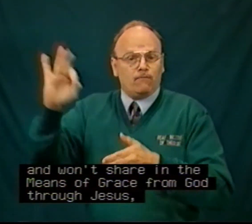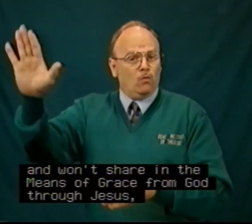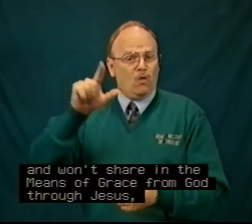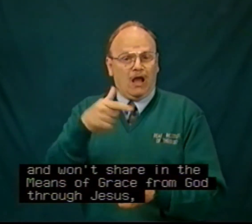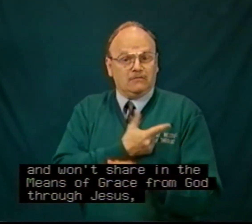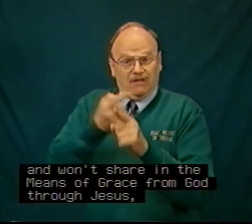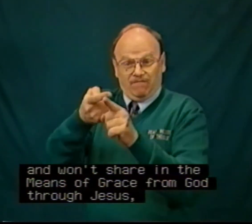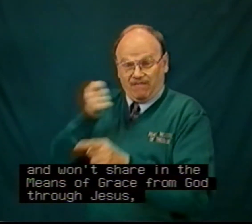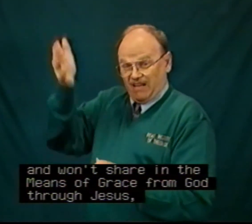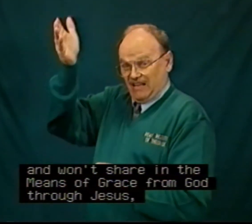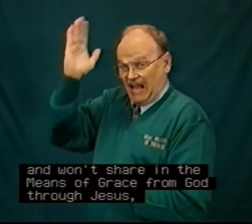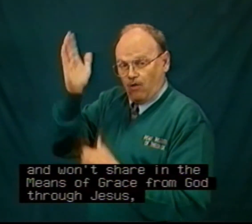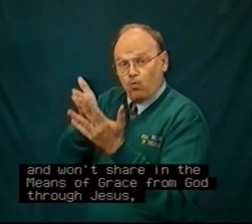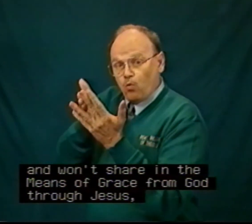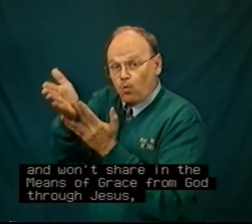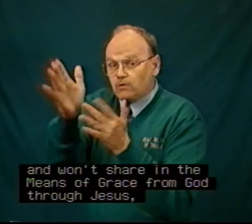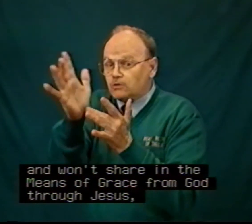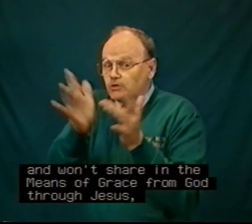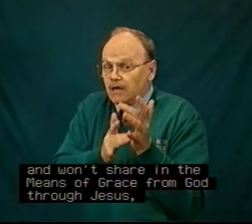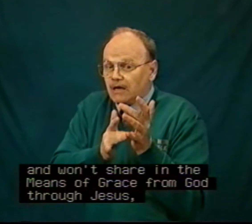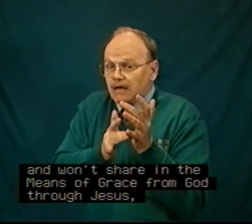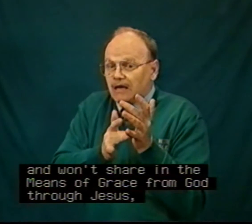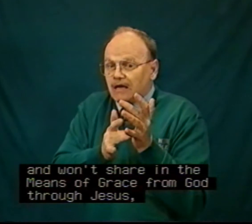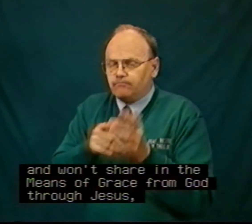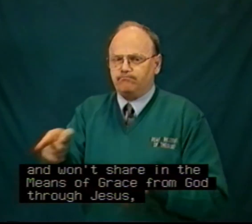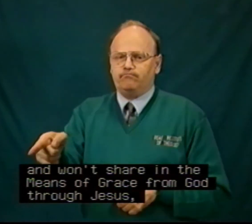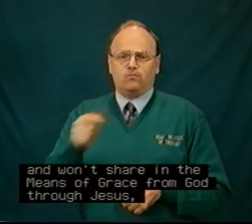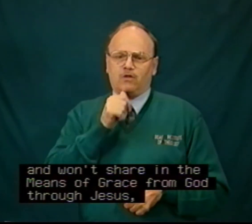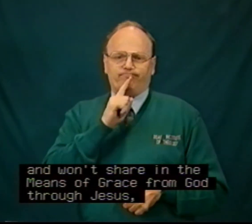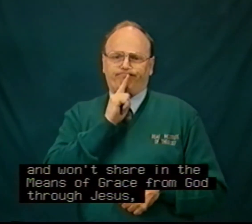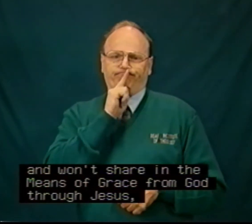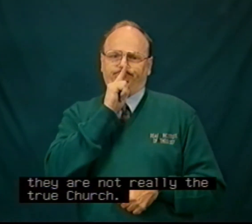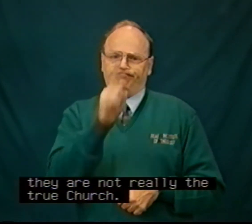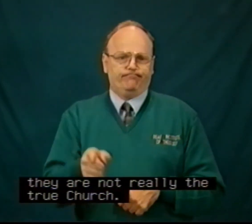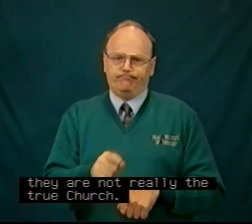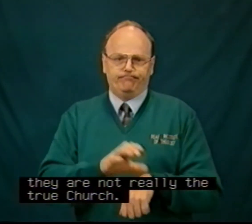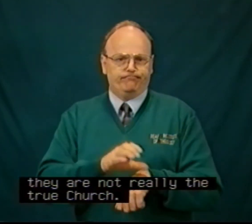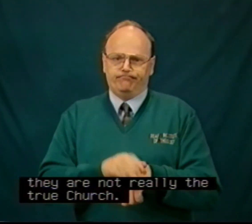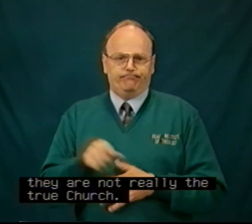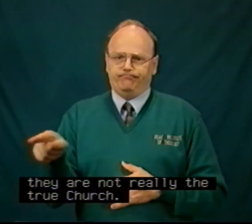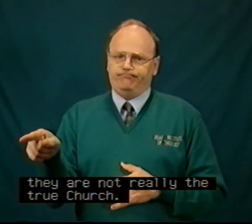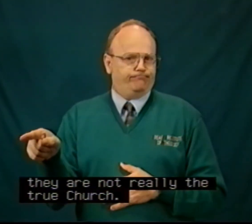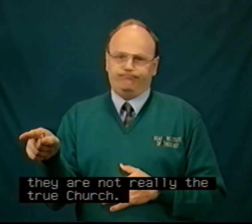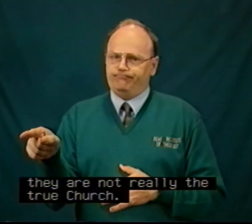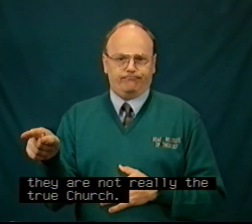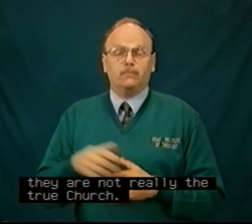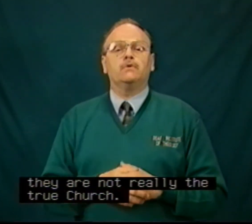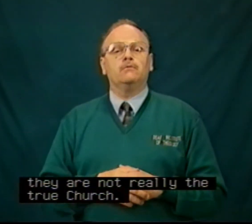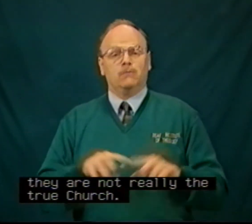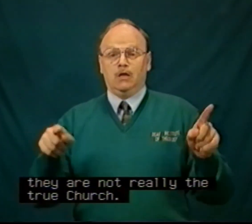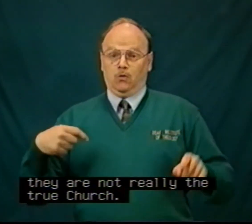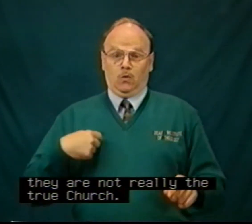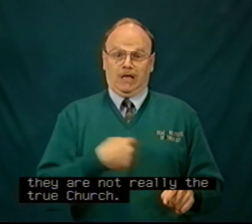and won't share in the means of grace from God through Jesus, they are not really the true church.